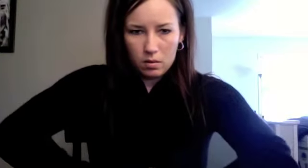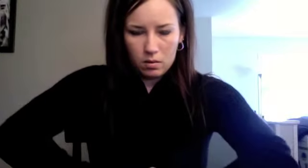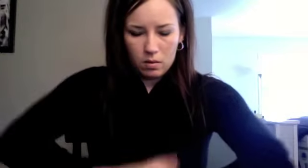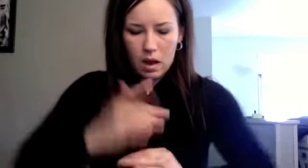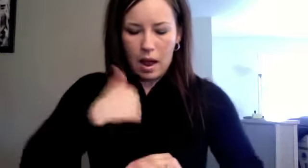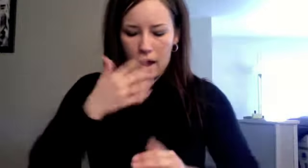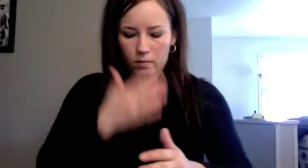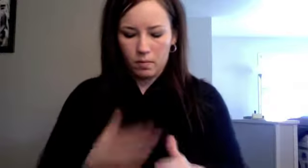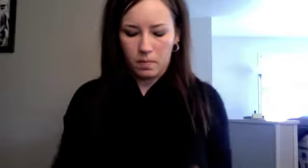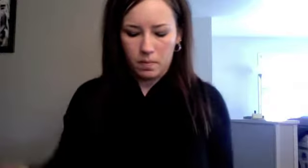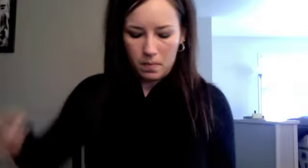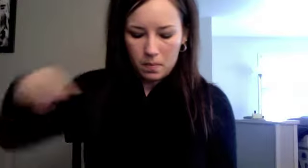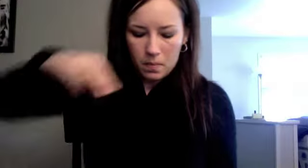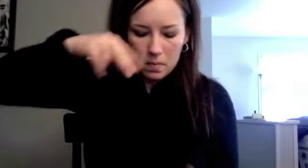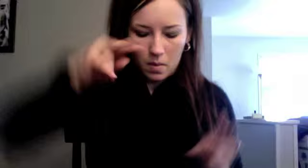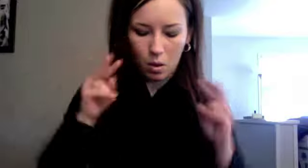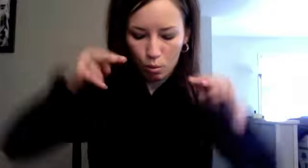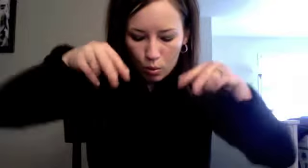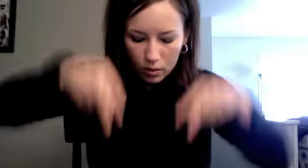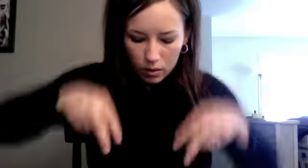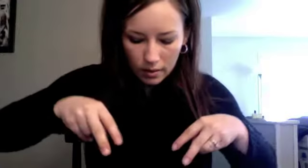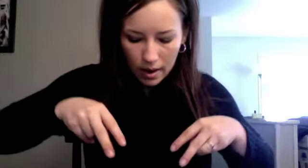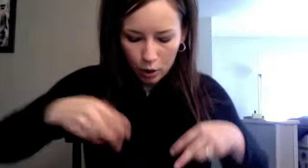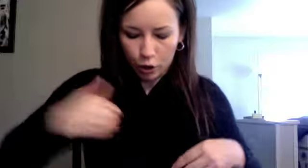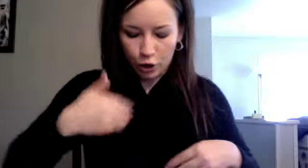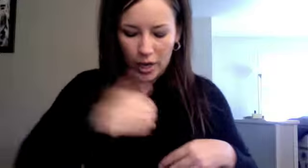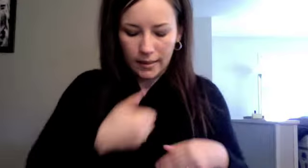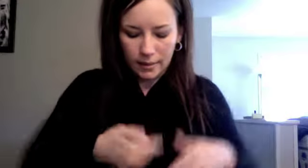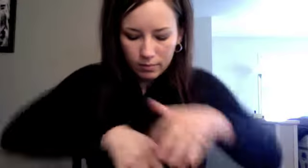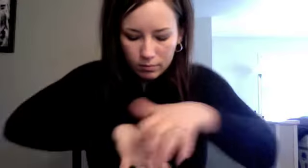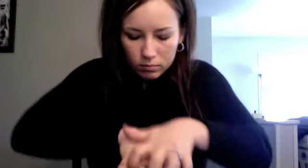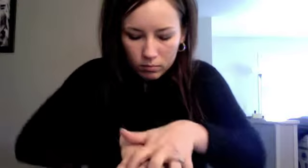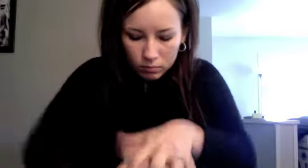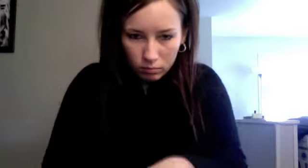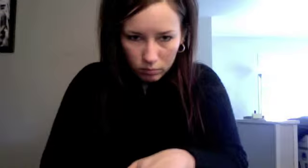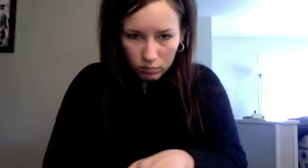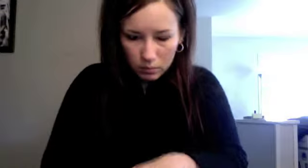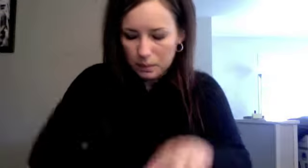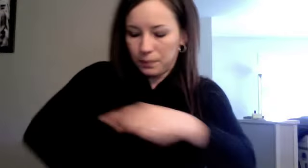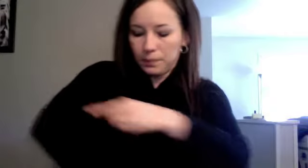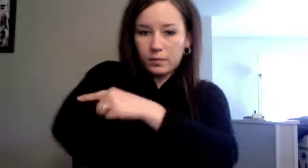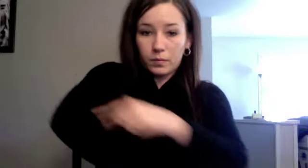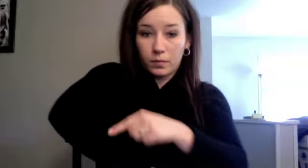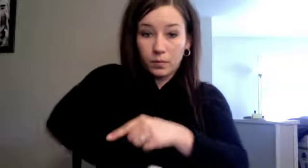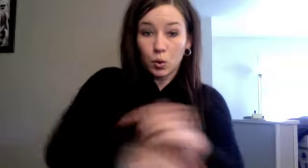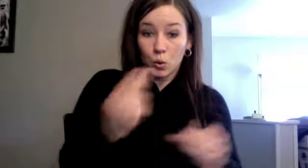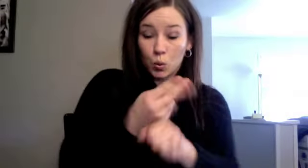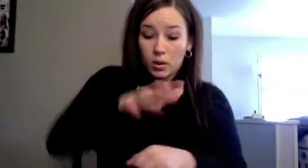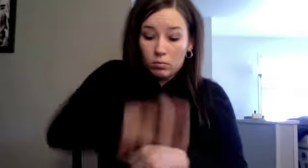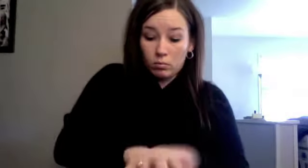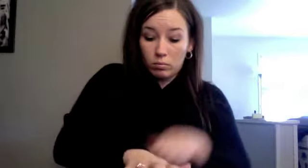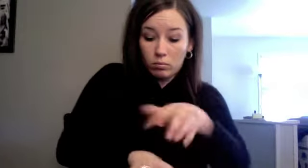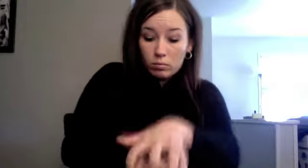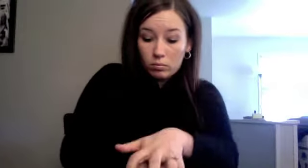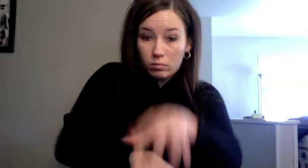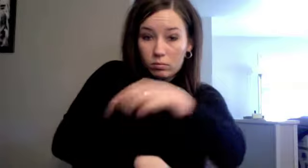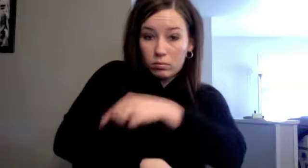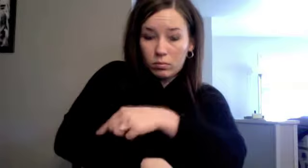the casualty's chest. Your compressing arm should be kept straight. Your bottom hand should remain in contact with the